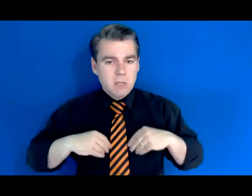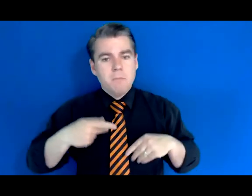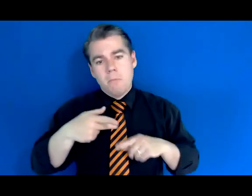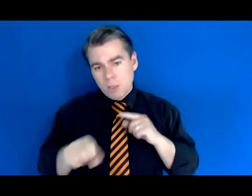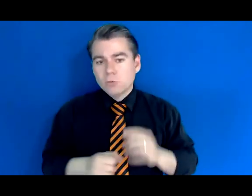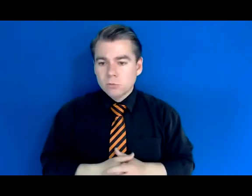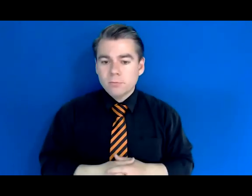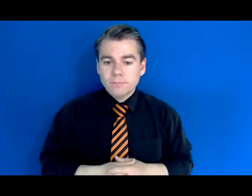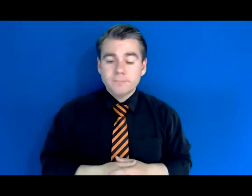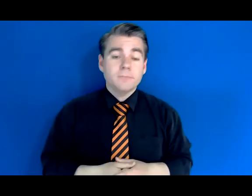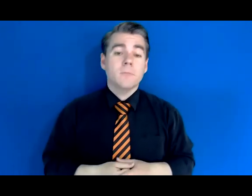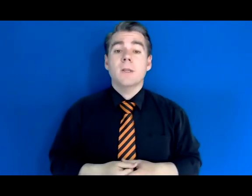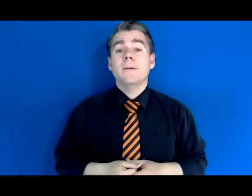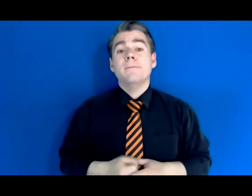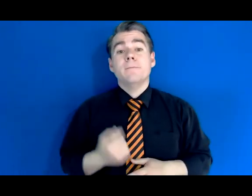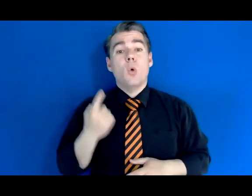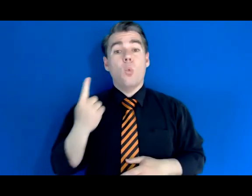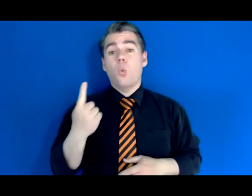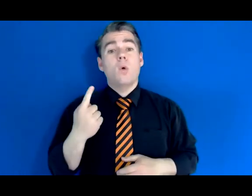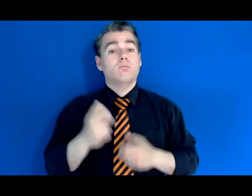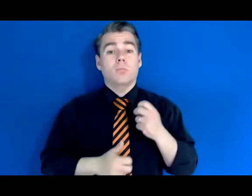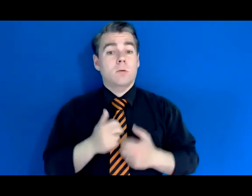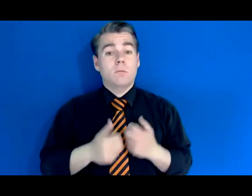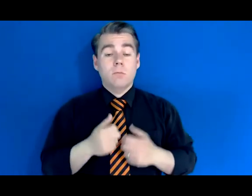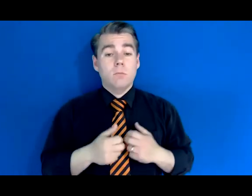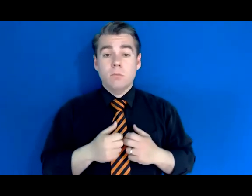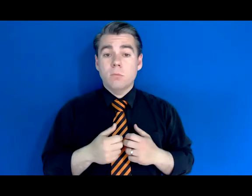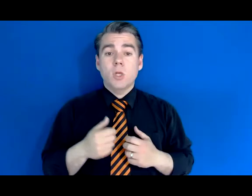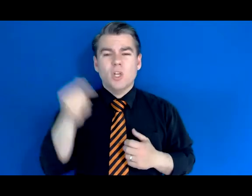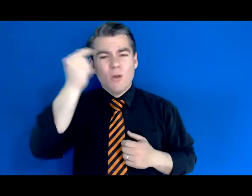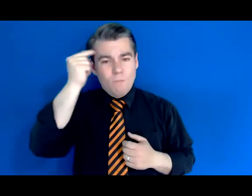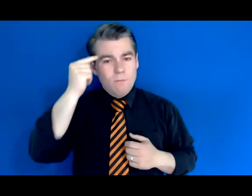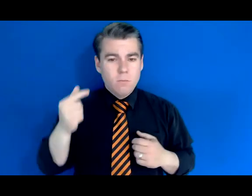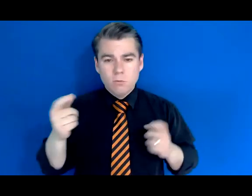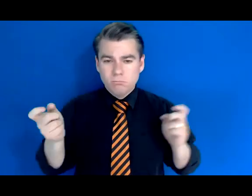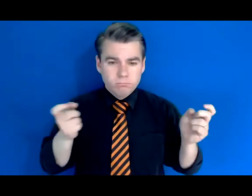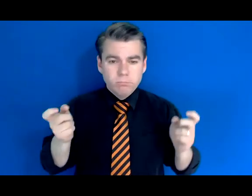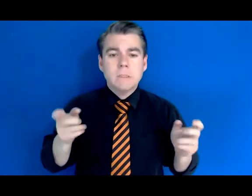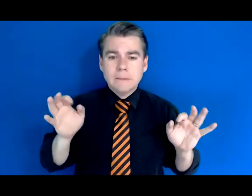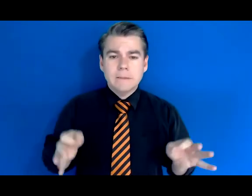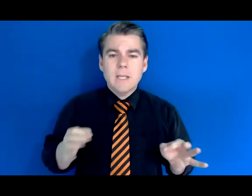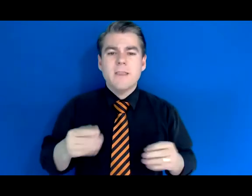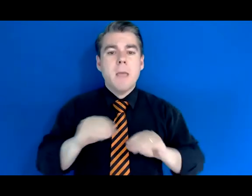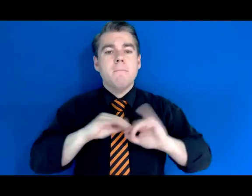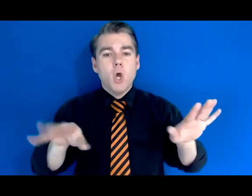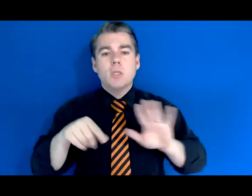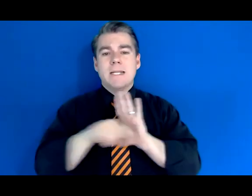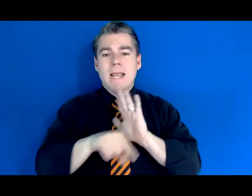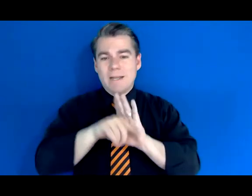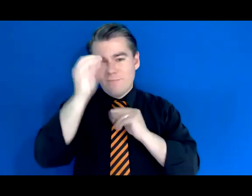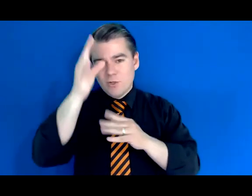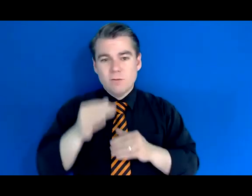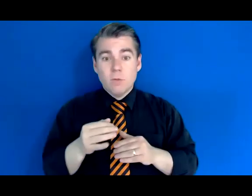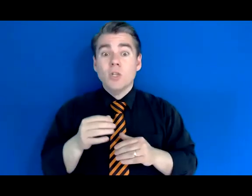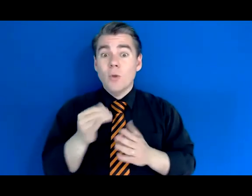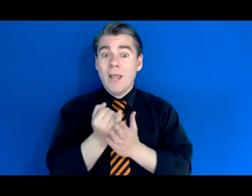One of the issues with regulatory bodies is often they post negative information, which is easily found during internet